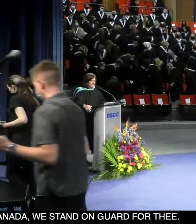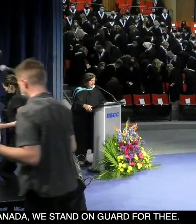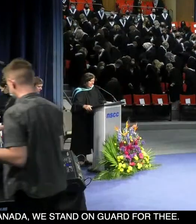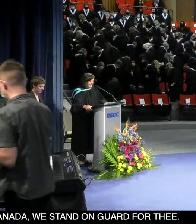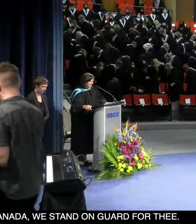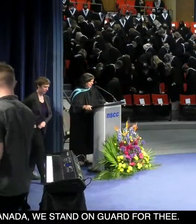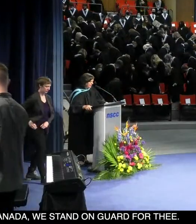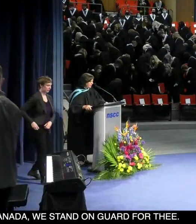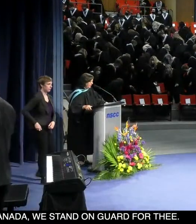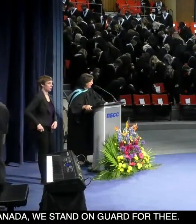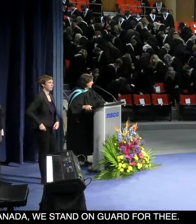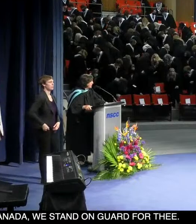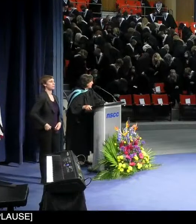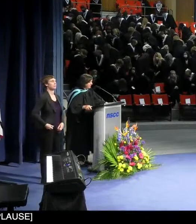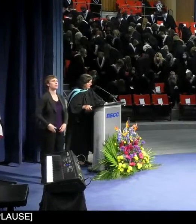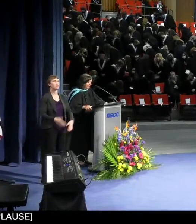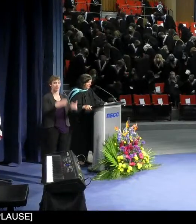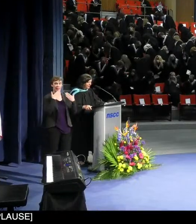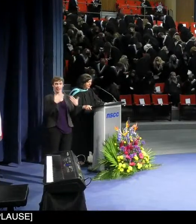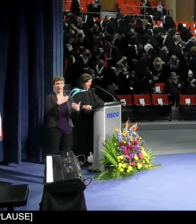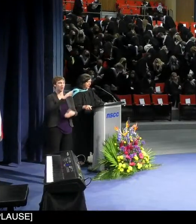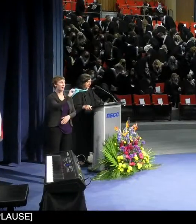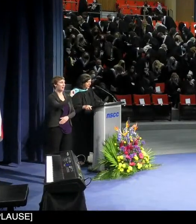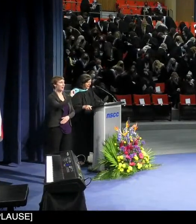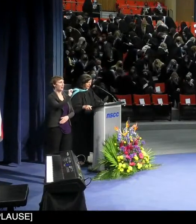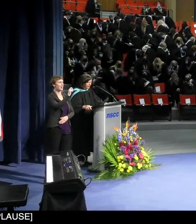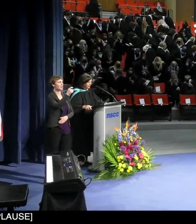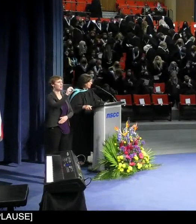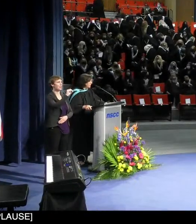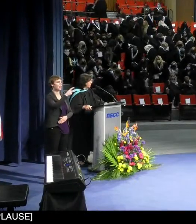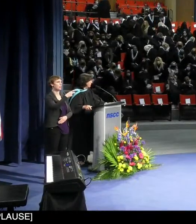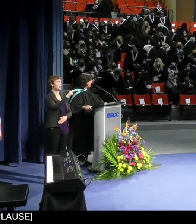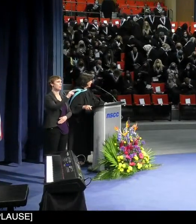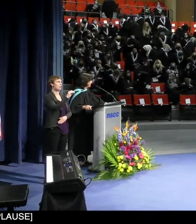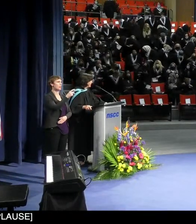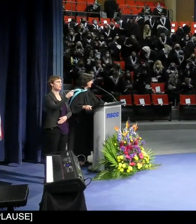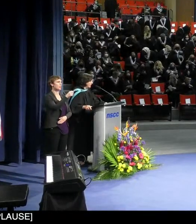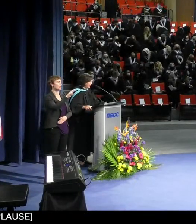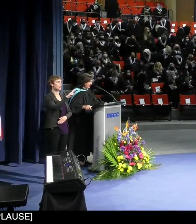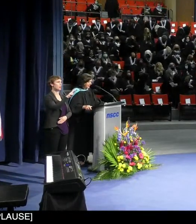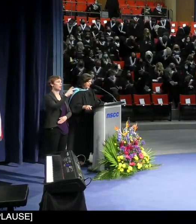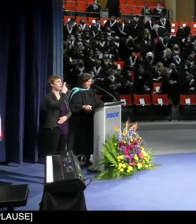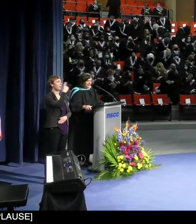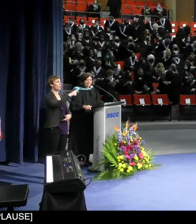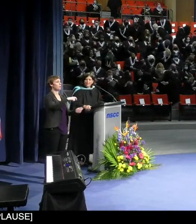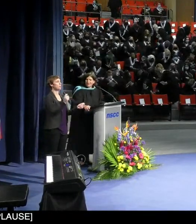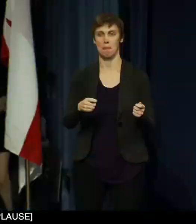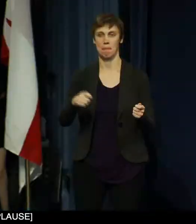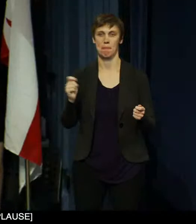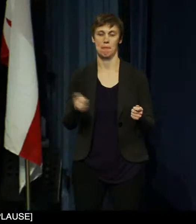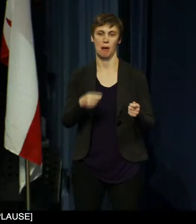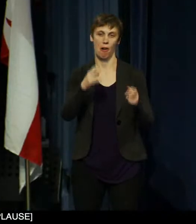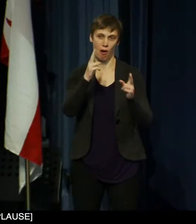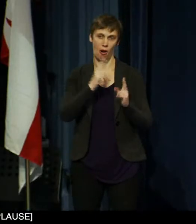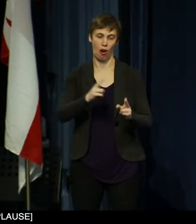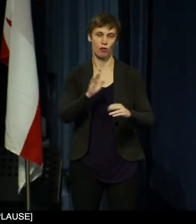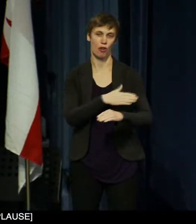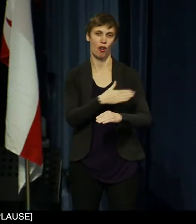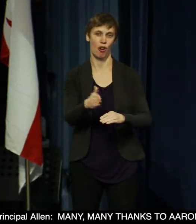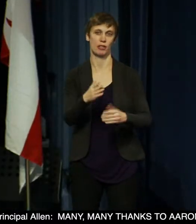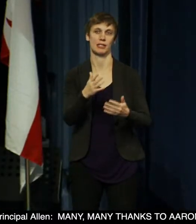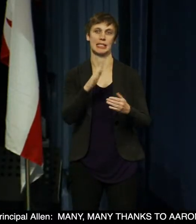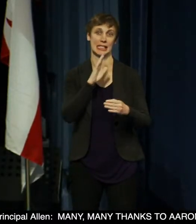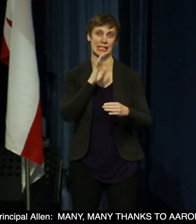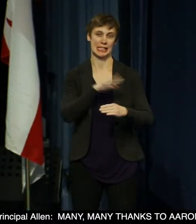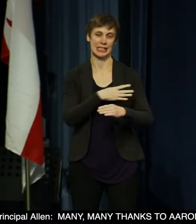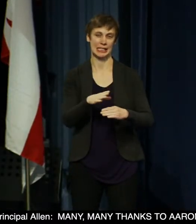Many, many thanks to Aaron Prosper for leading us in the processional and performing the honor song. And many, many thanks to Thadra